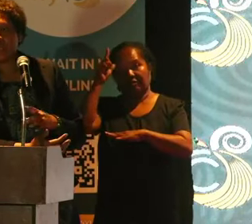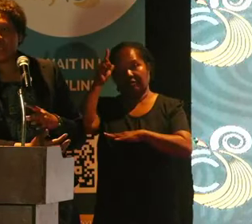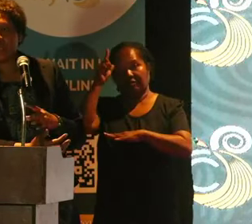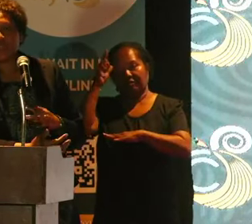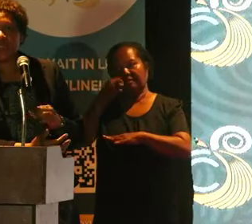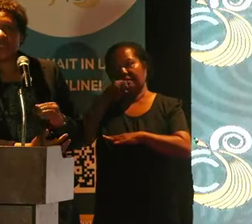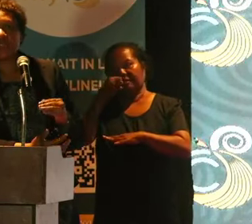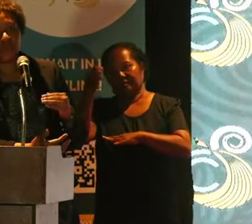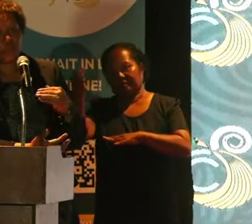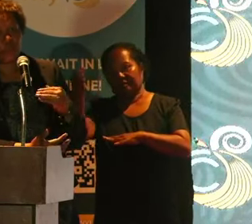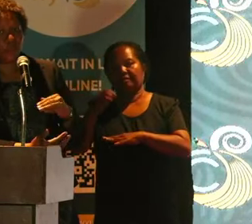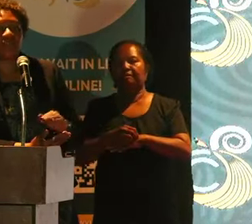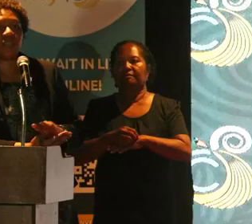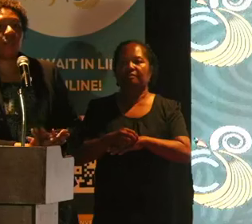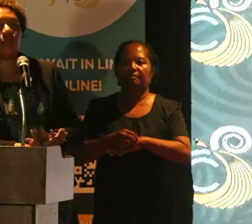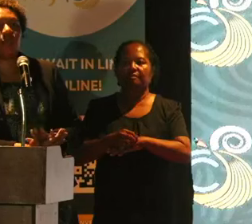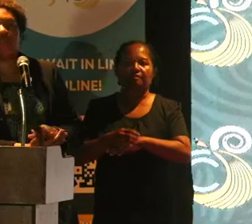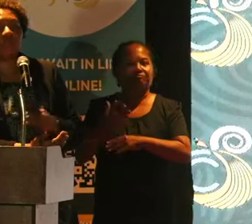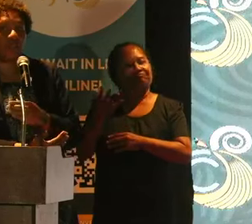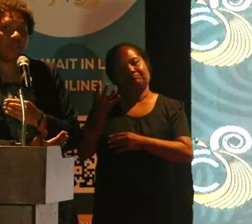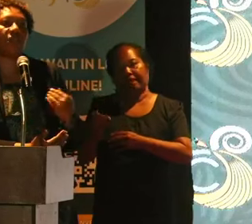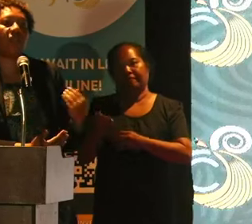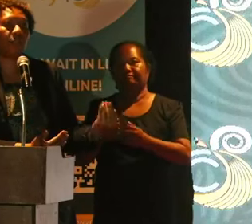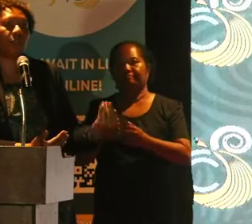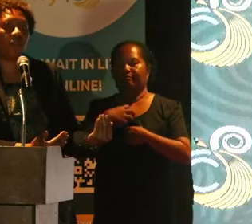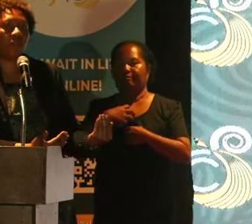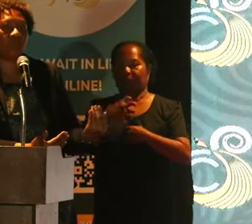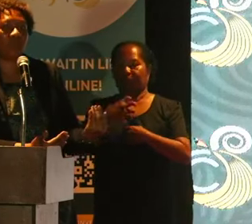or building permission, you're going to hit a stone wall and we'll have